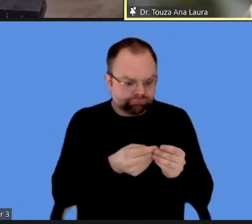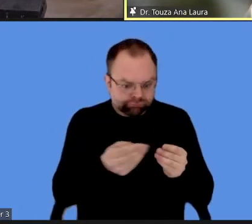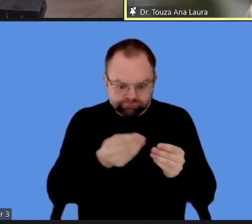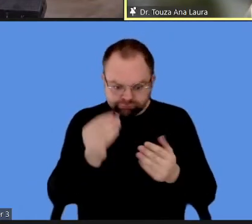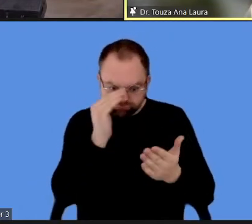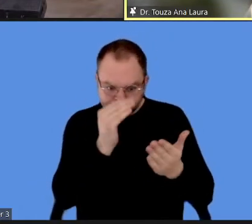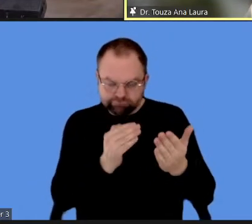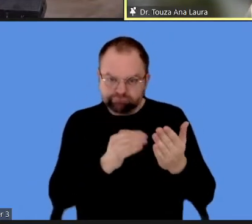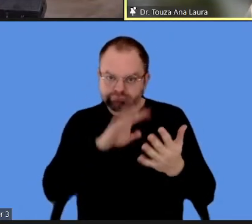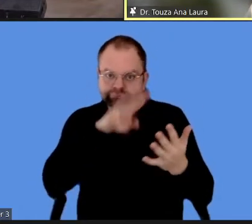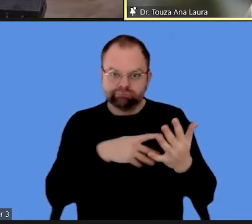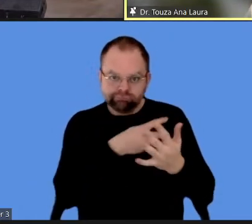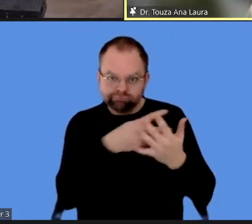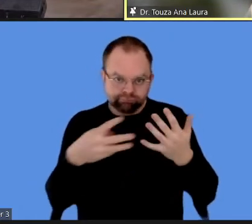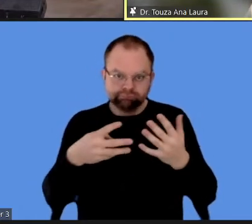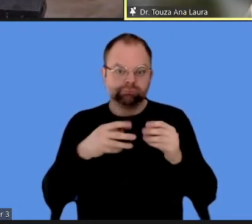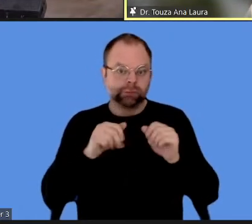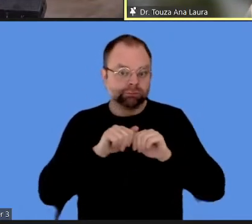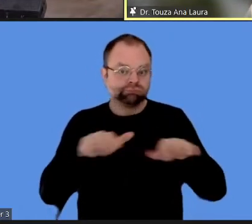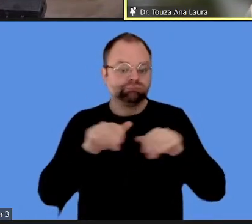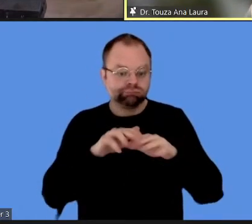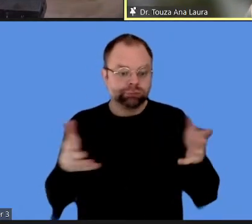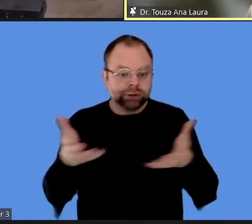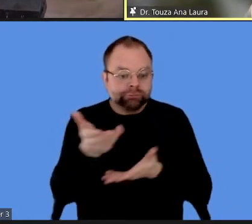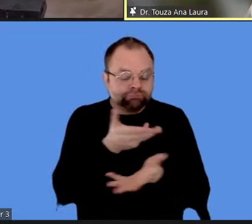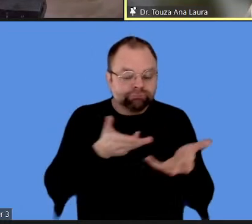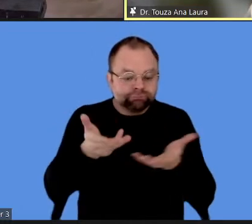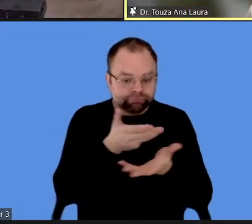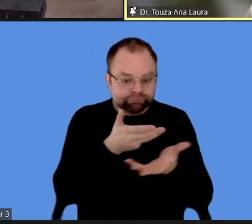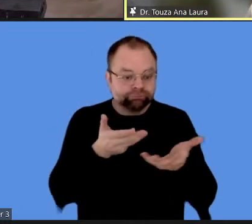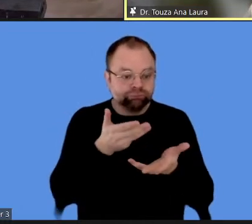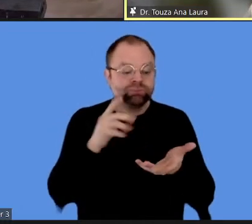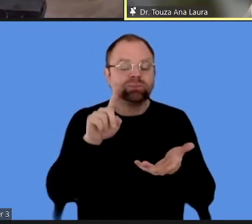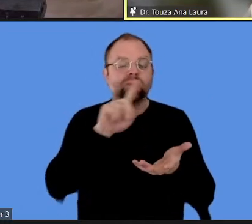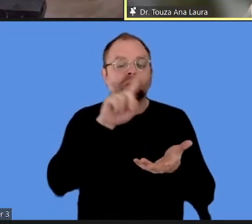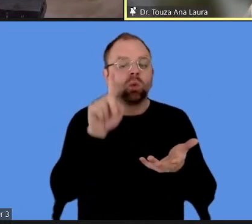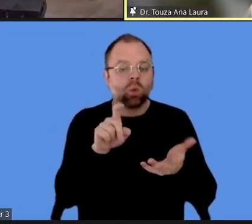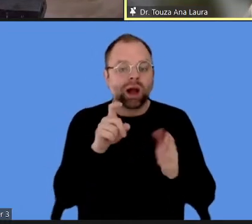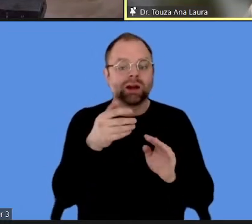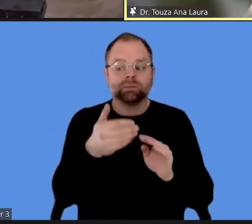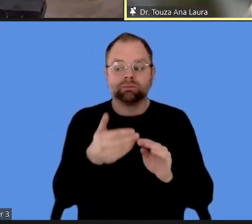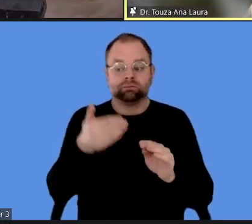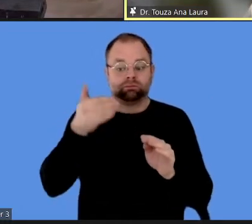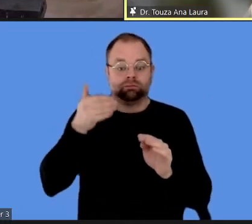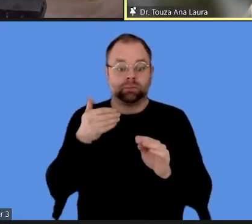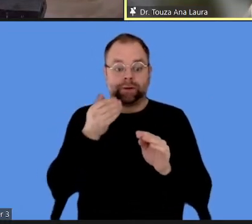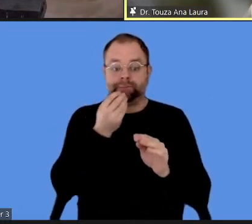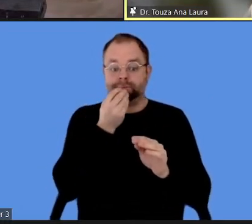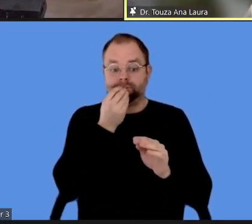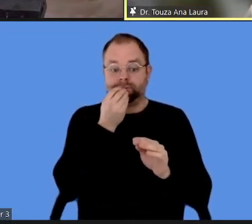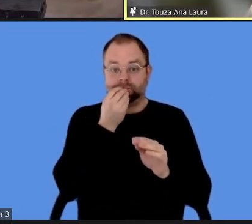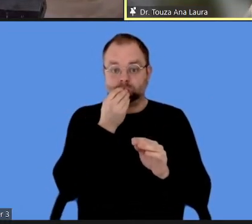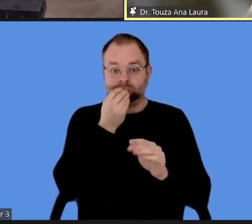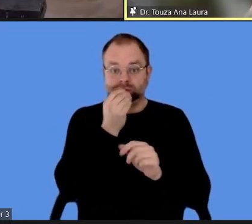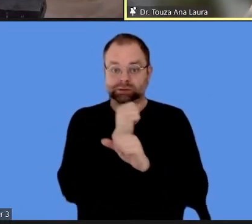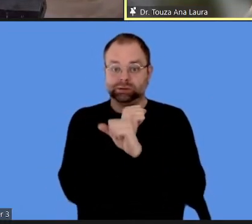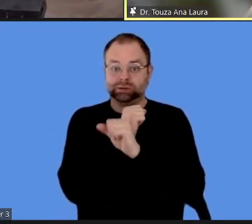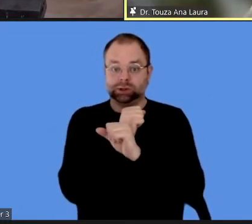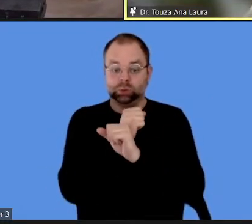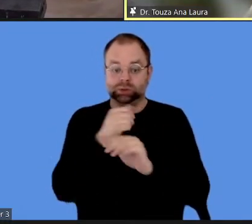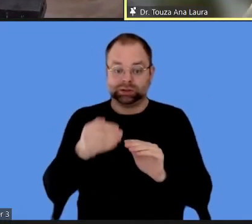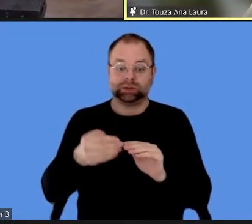because the previous food security assessment was quite old, and to capture